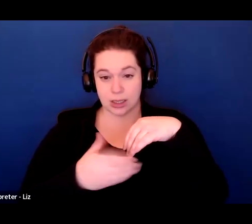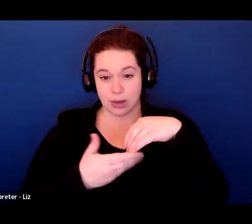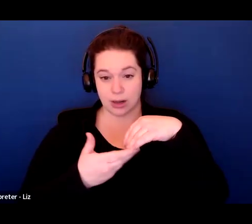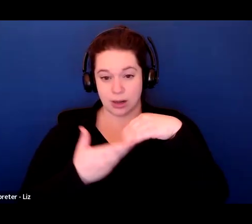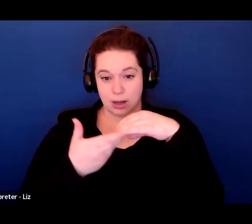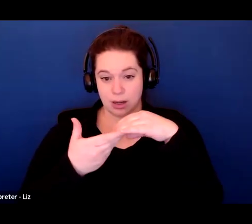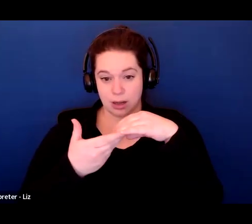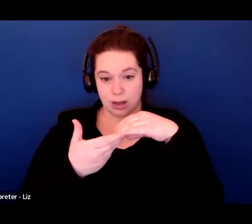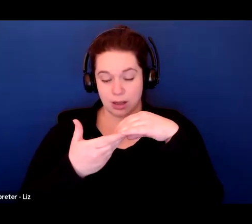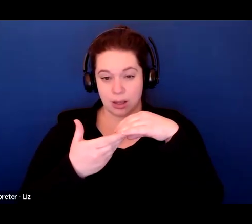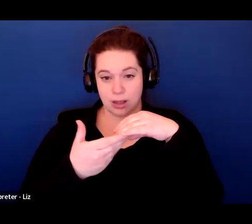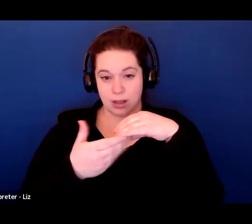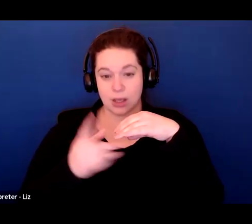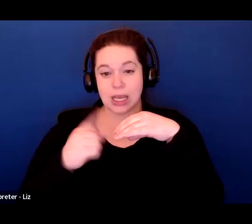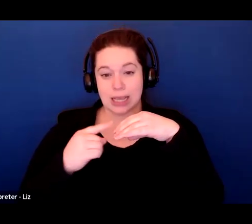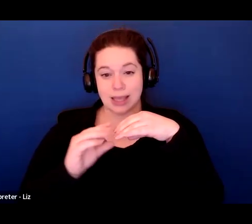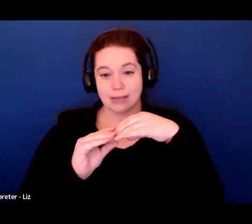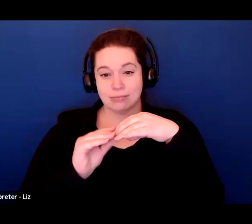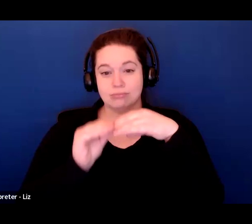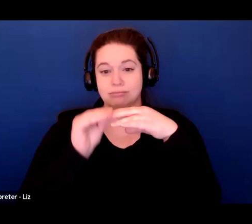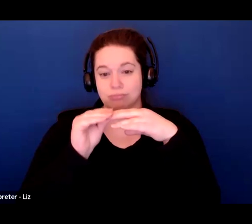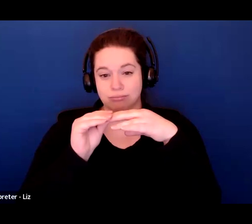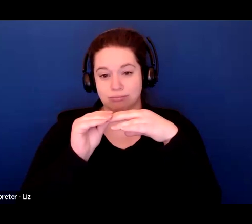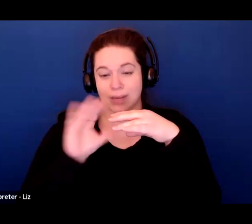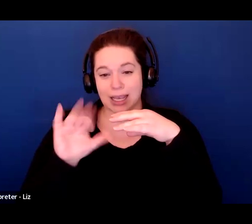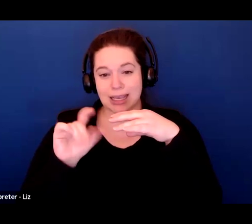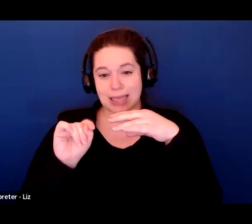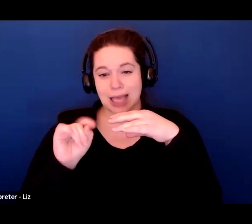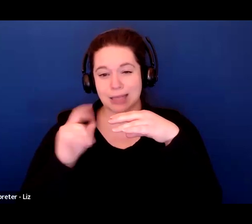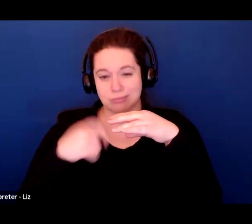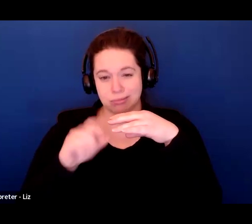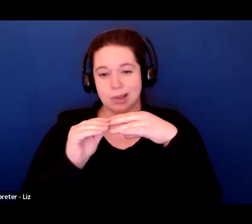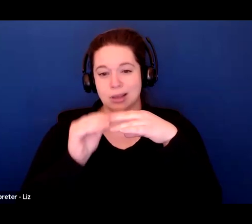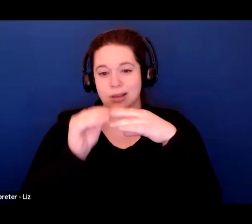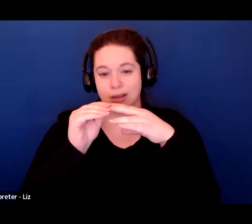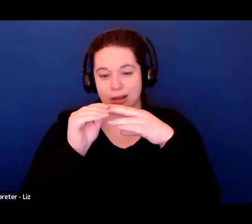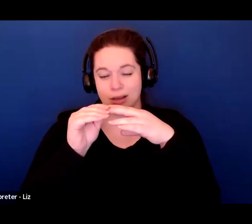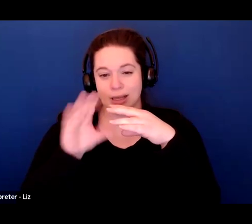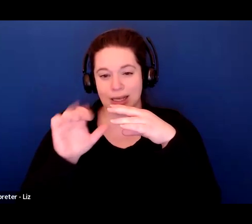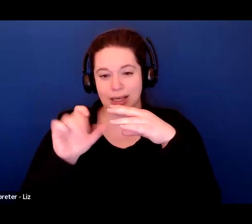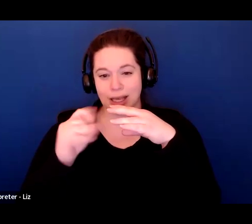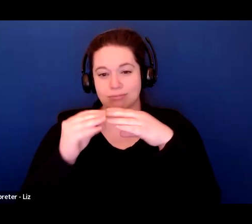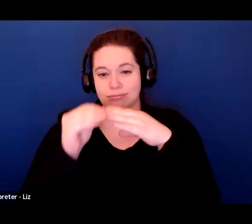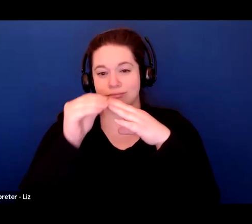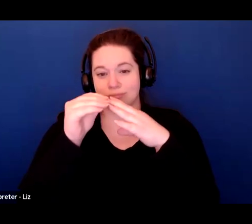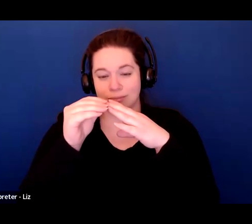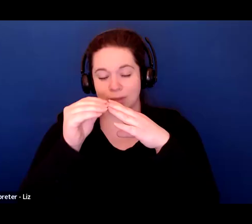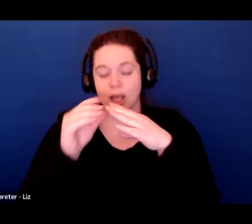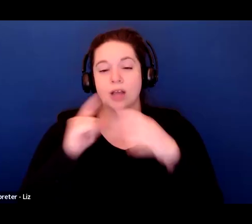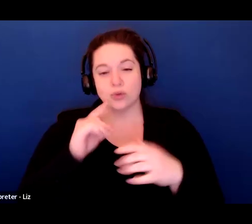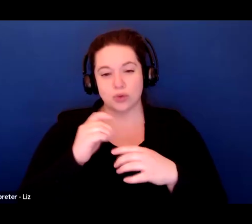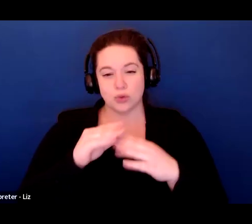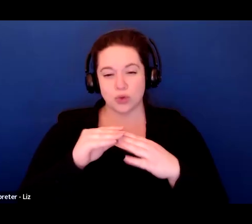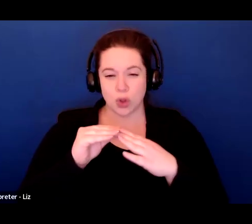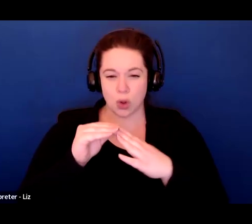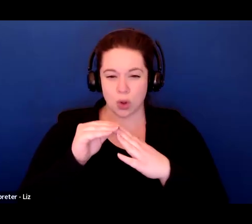this much, and then in a while they'll put it on so it moves back, and they'll slowly straighten out those muscles and get them to stretch out.